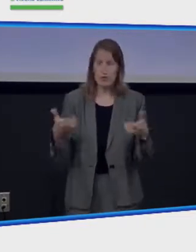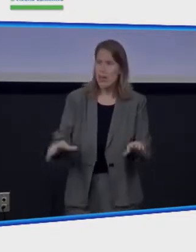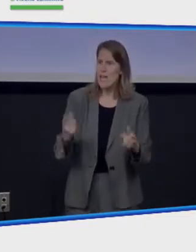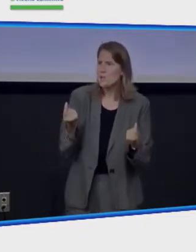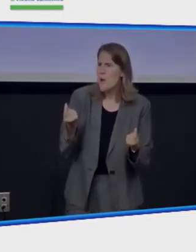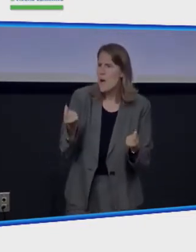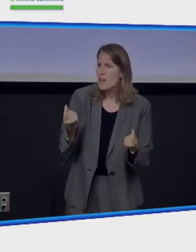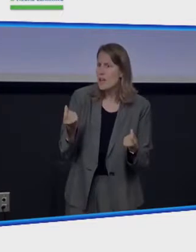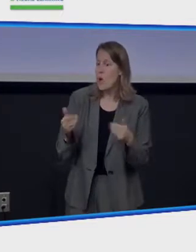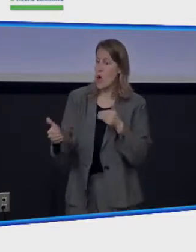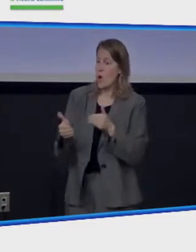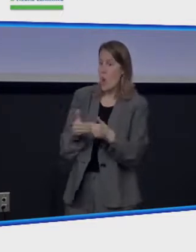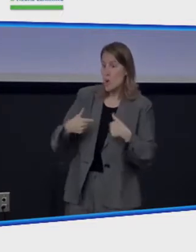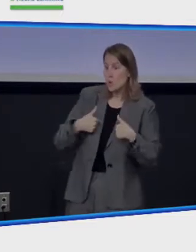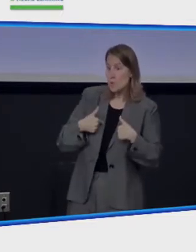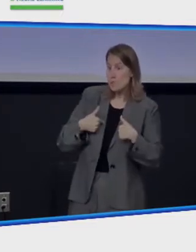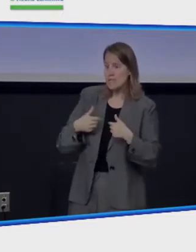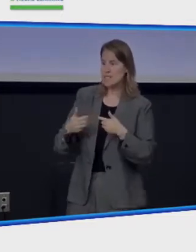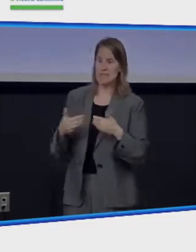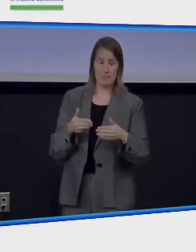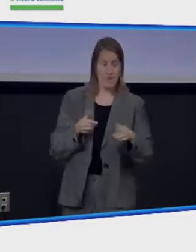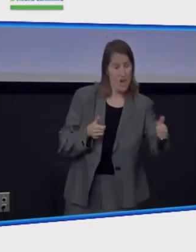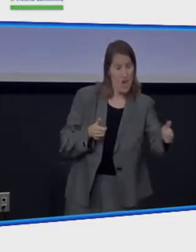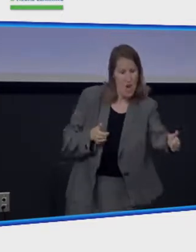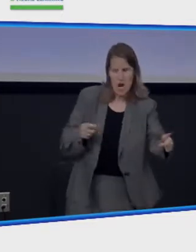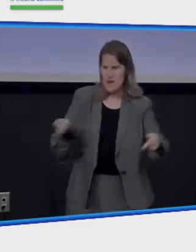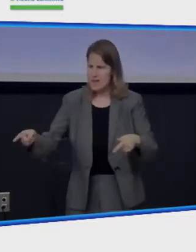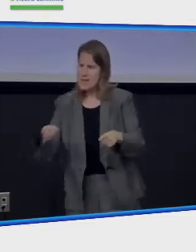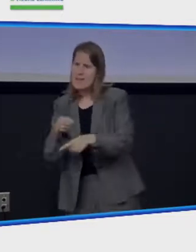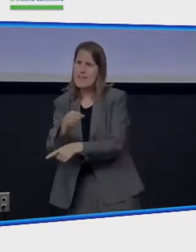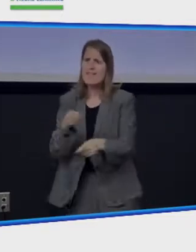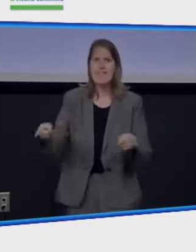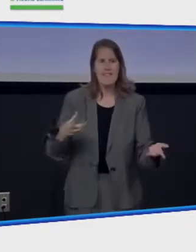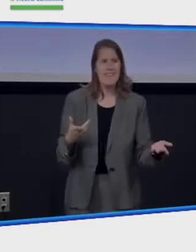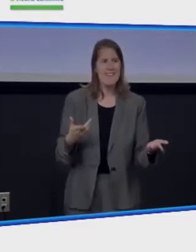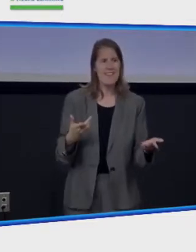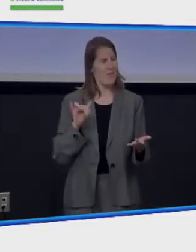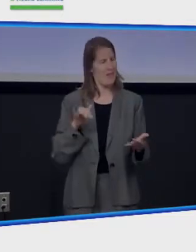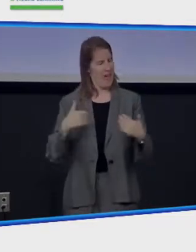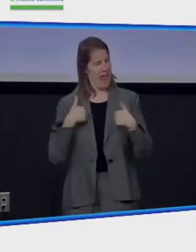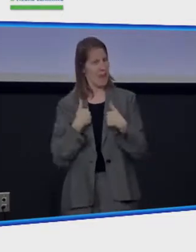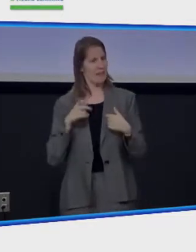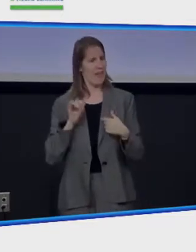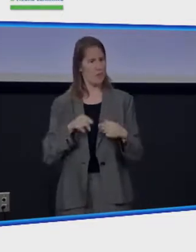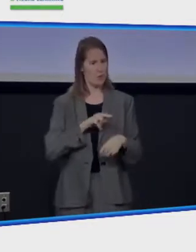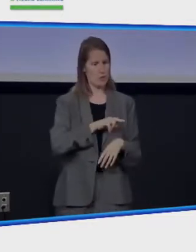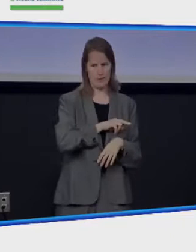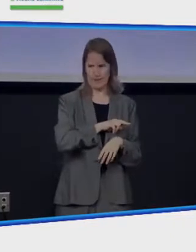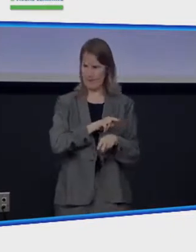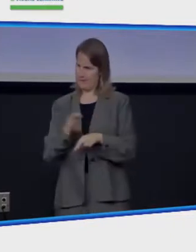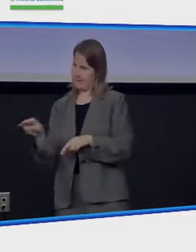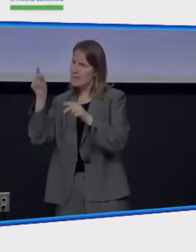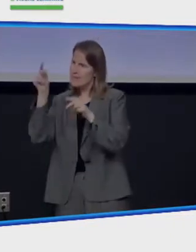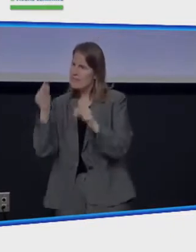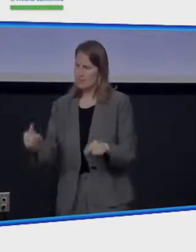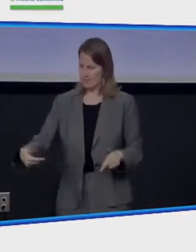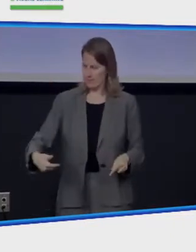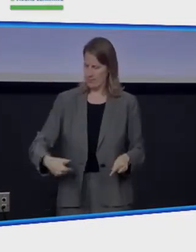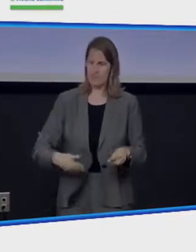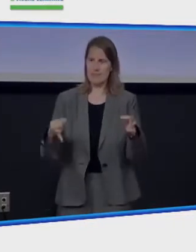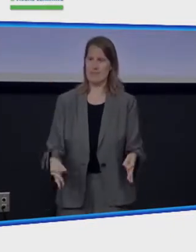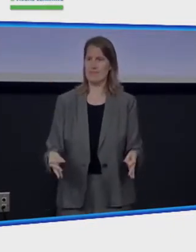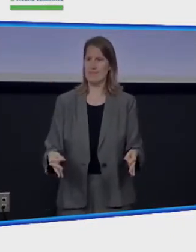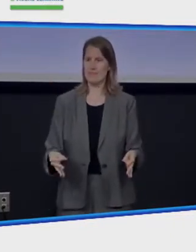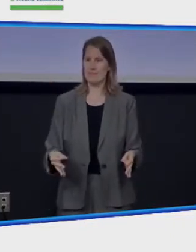with the proximity of that animals to the predator. So there's situations here where we think there's good reason to believe